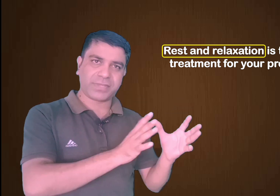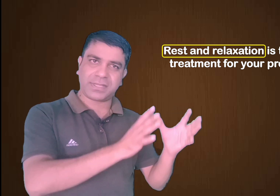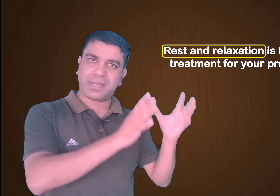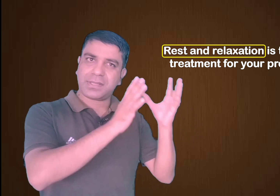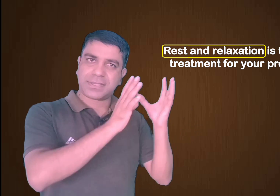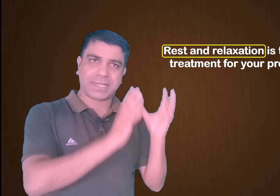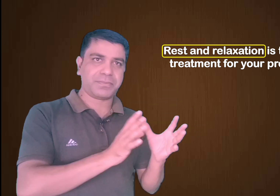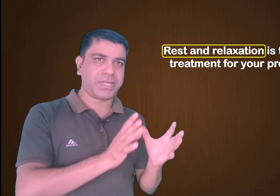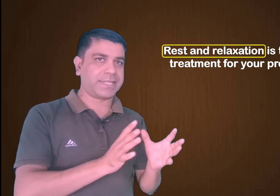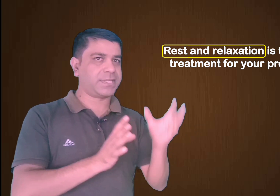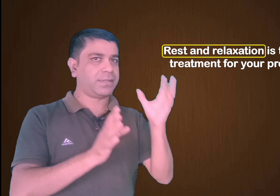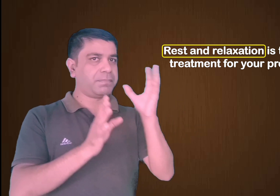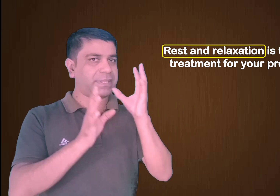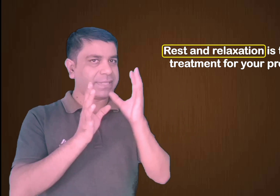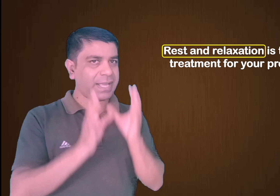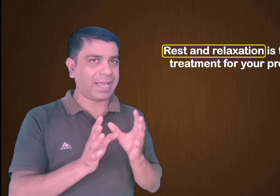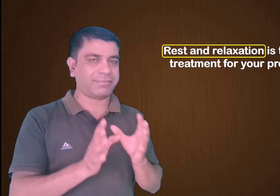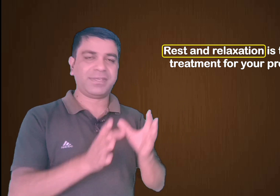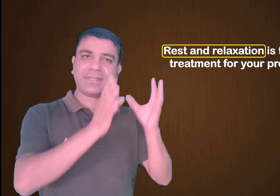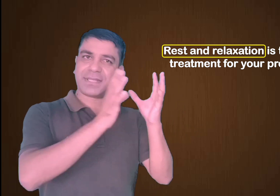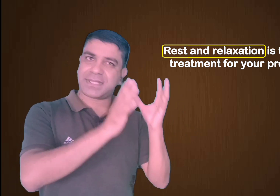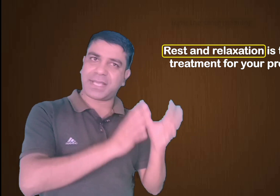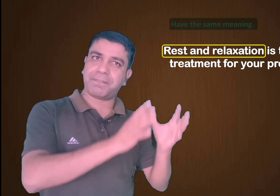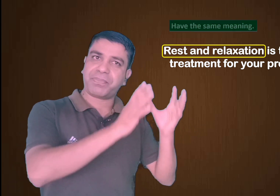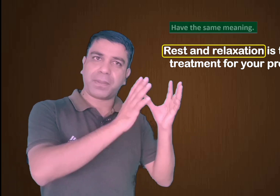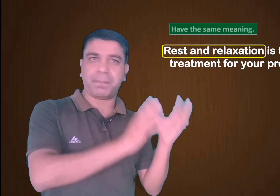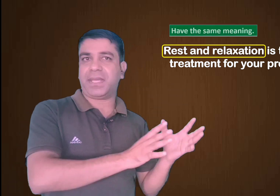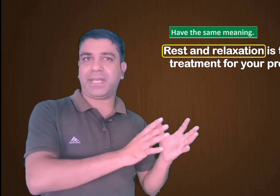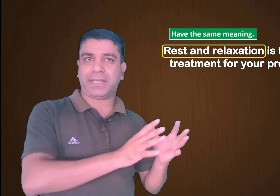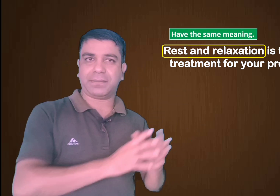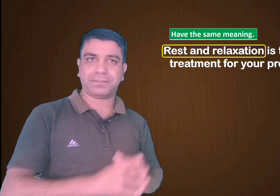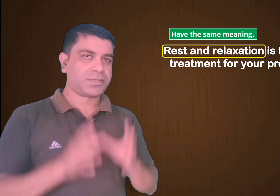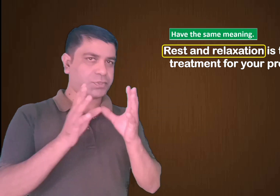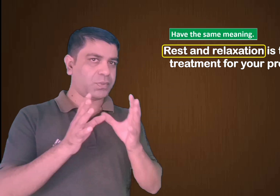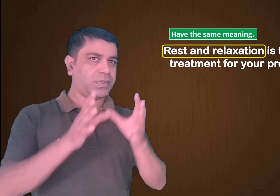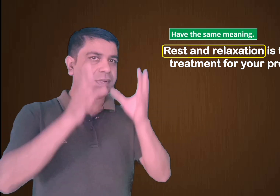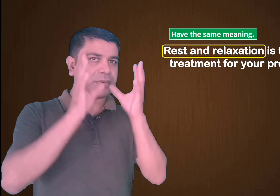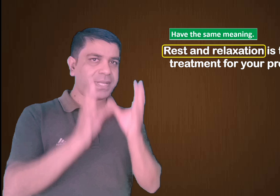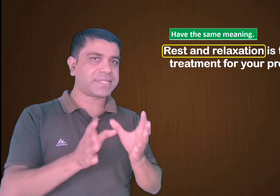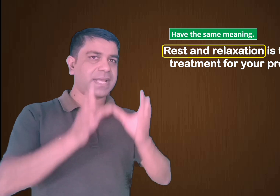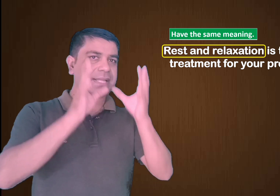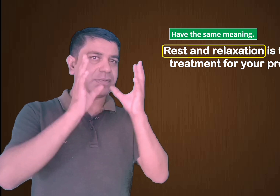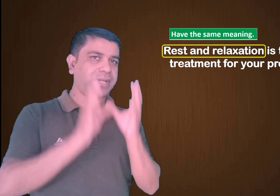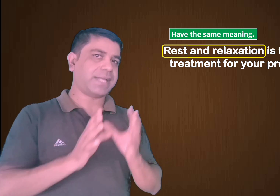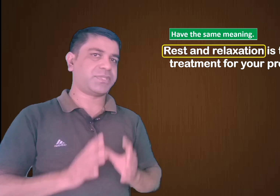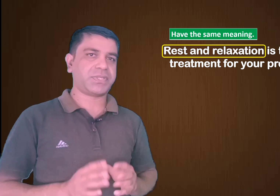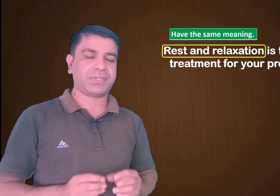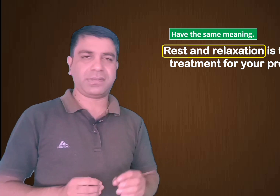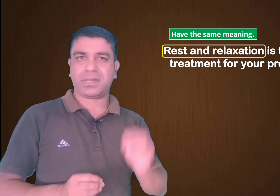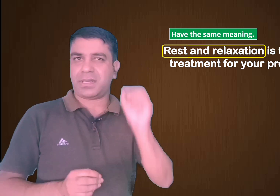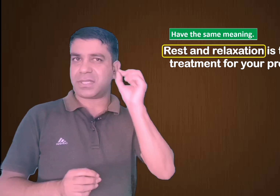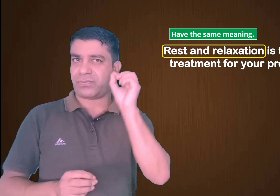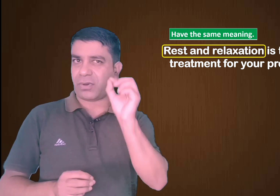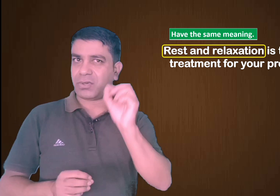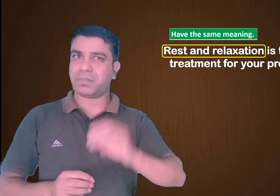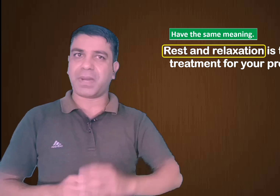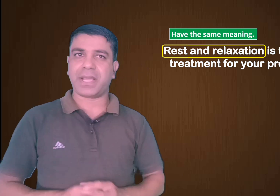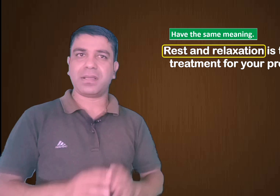different subjects but they have the same meaning. So rest and relaxation is followed by